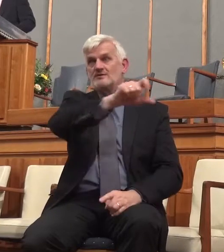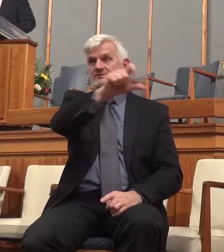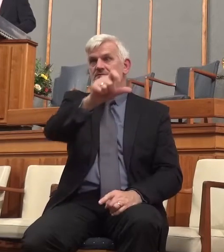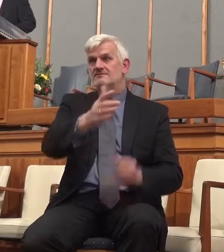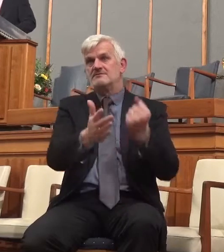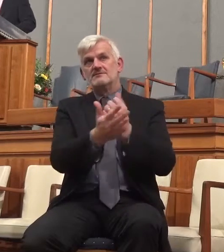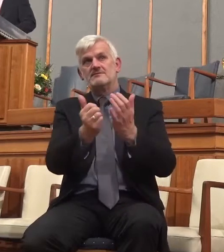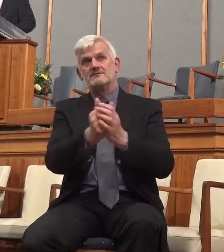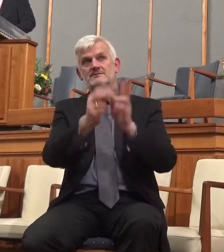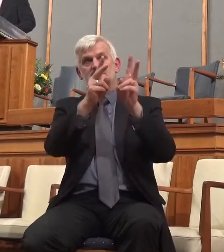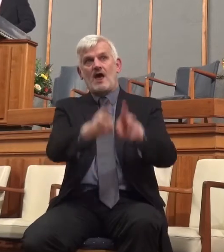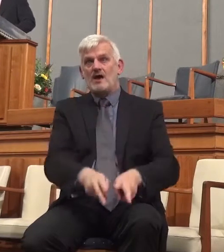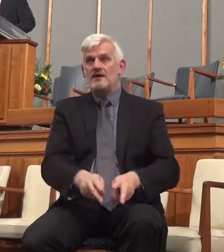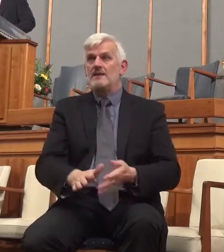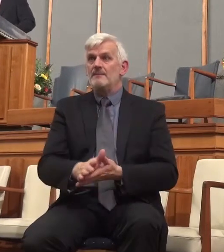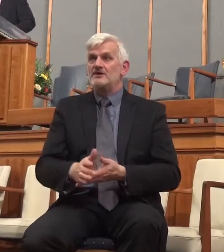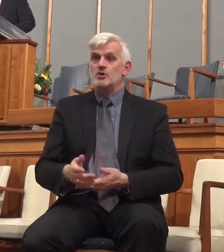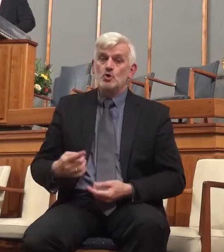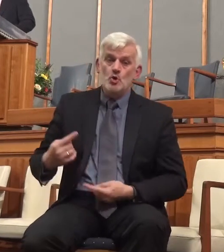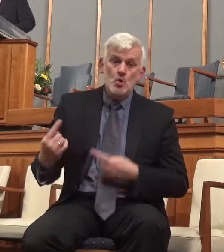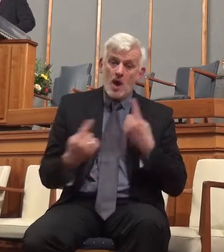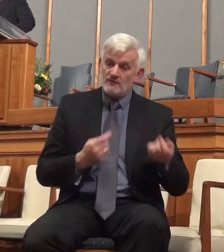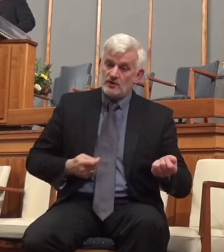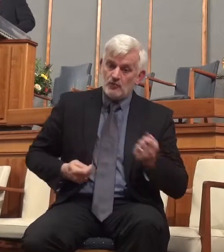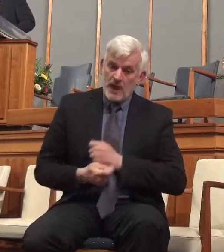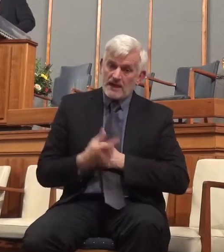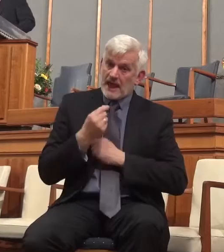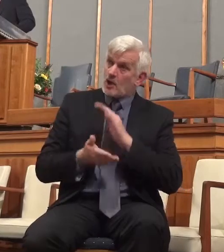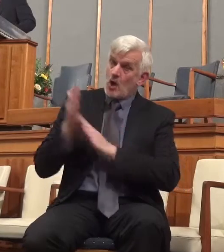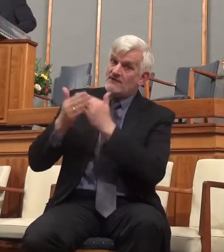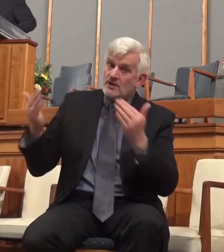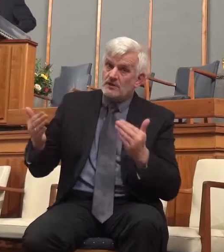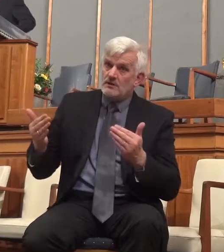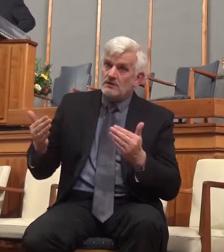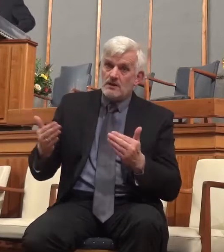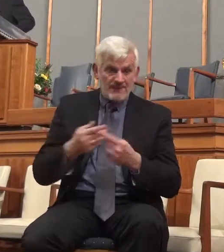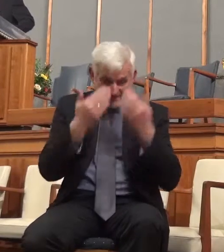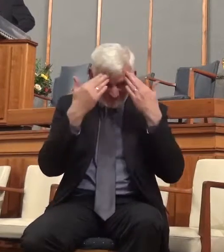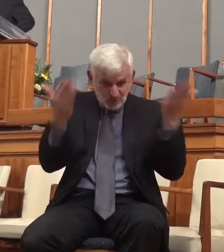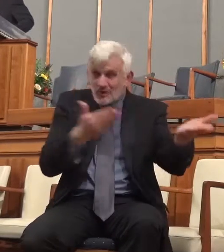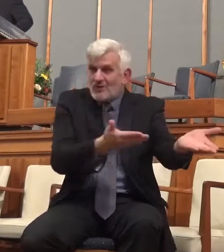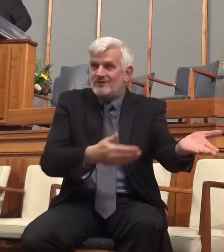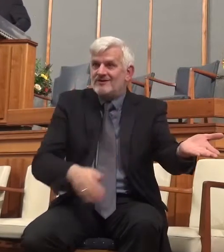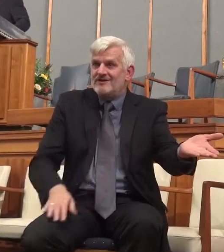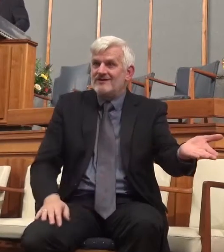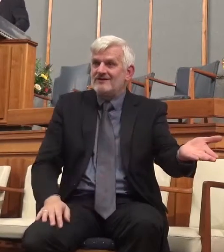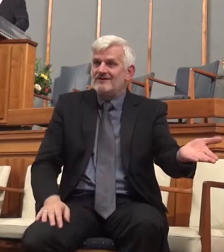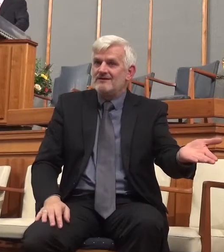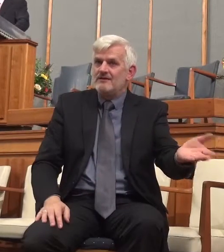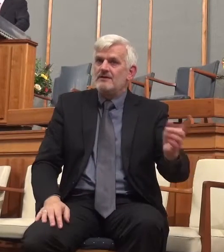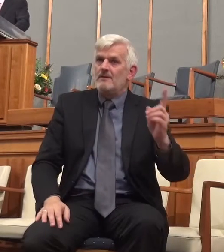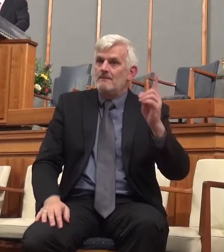it possible for those who repent to go to heaven? No, they don't know that. But they must have heard